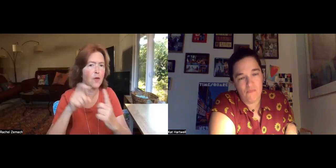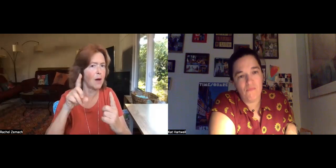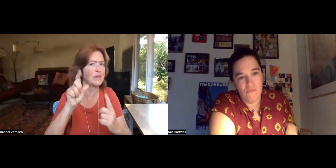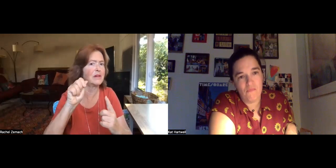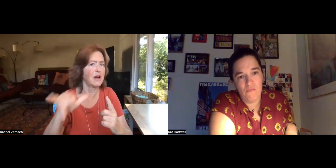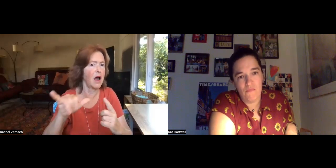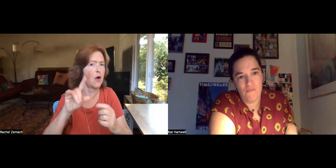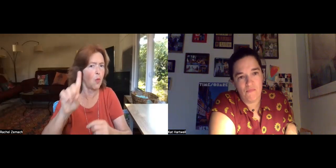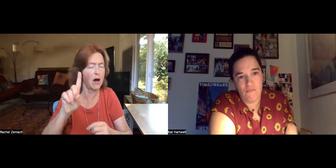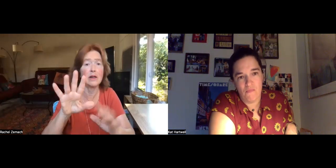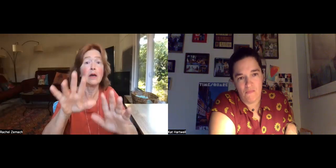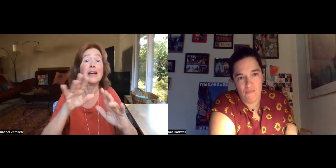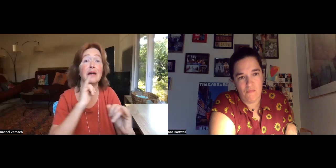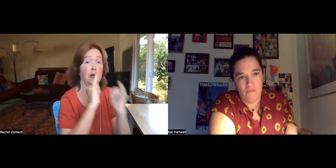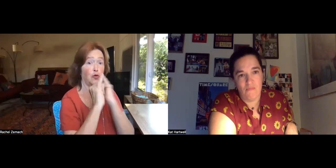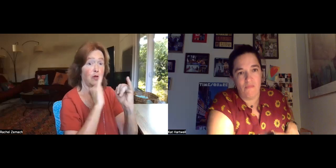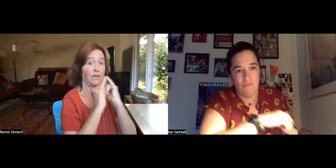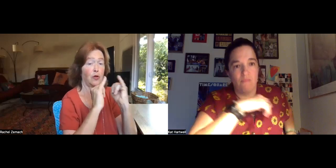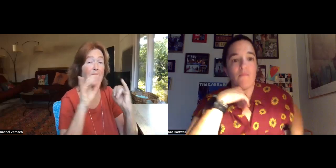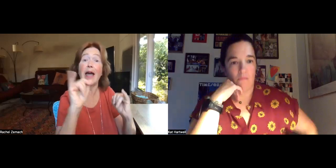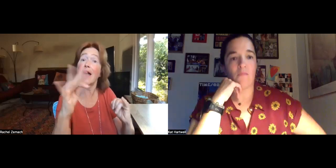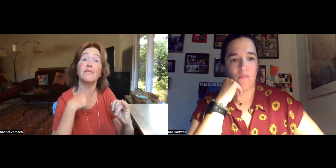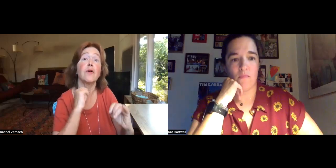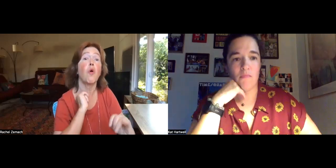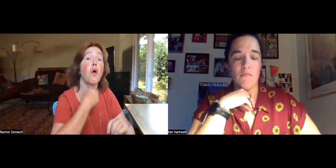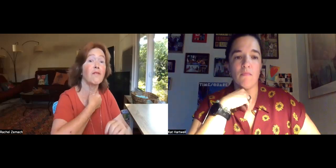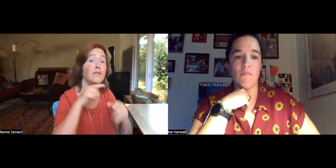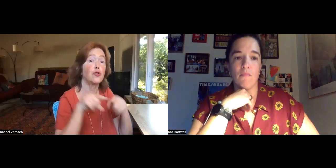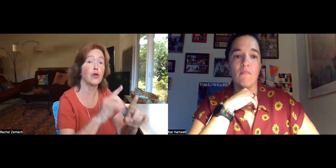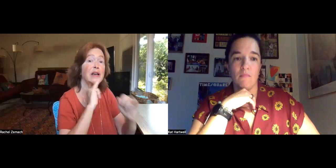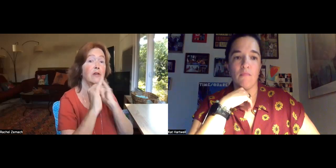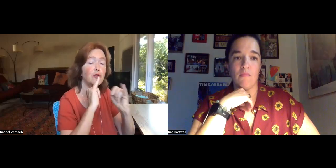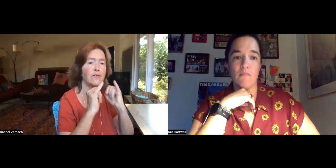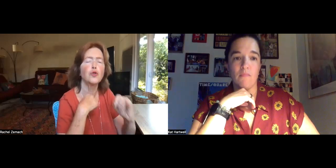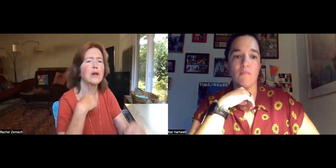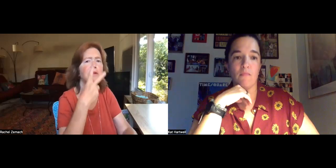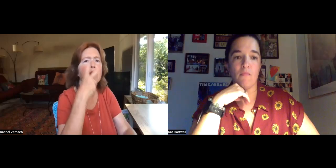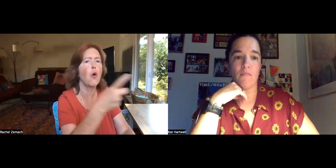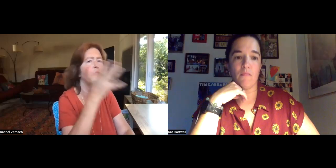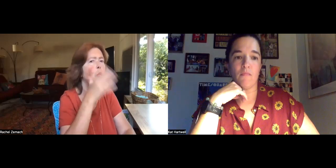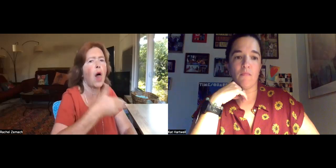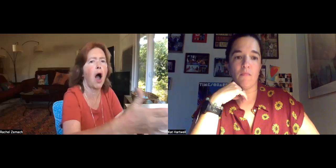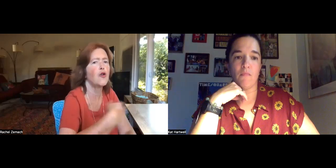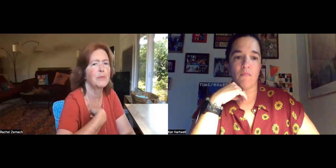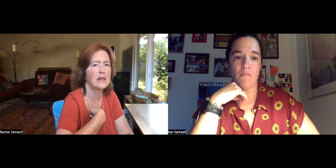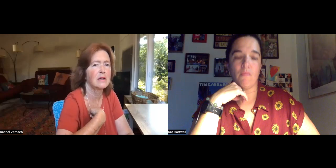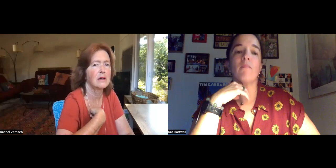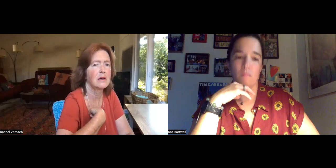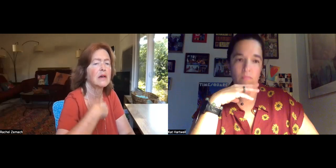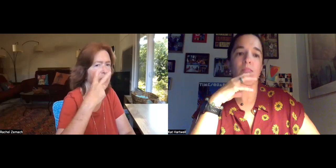from day one interview. If during interview doubt they were,